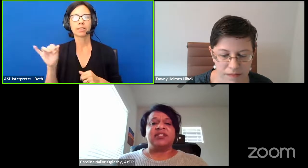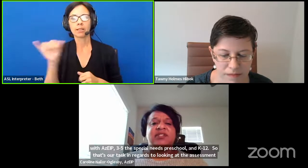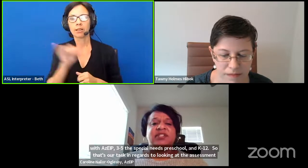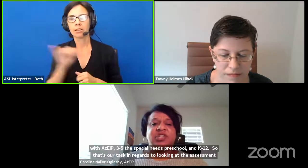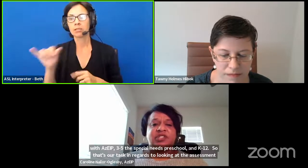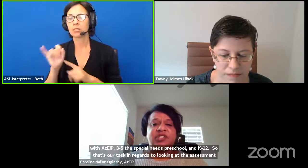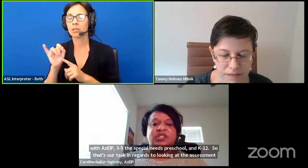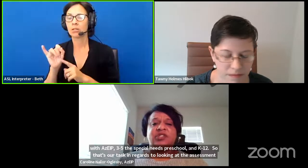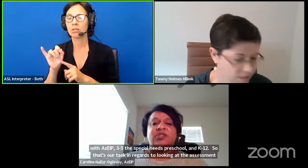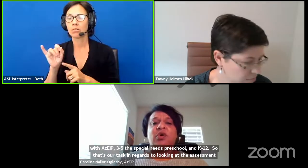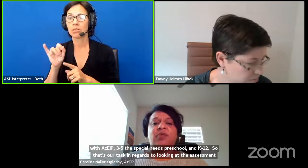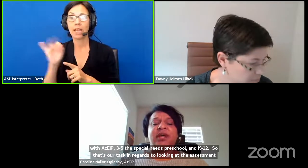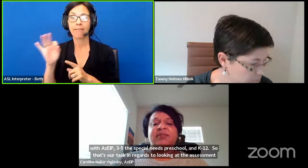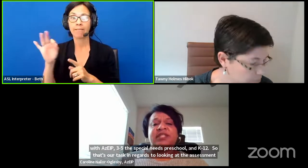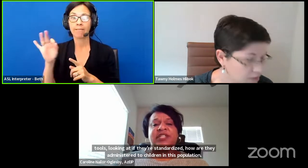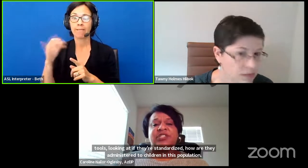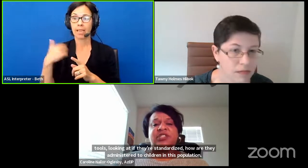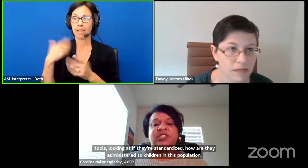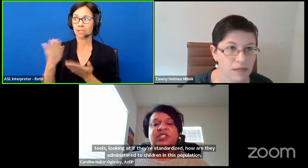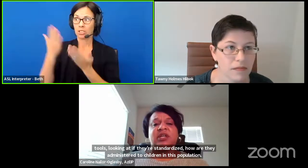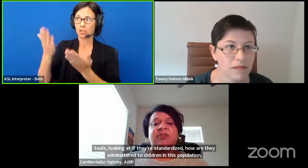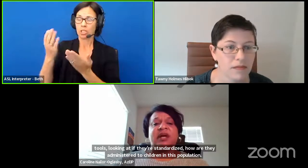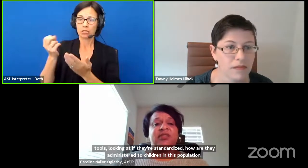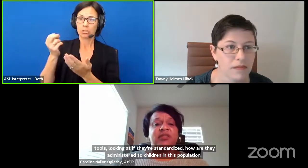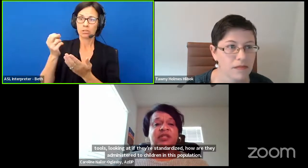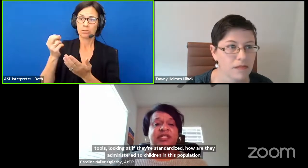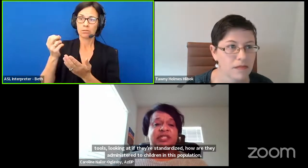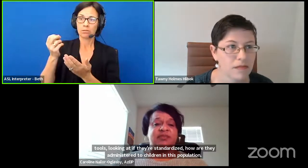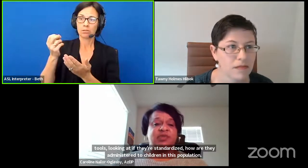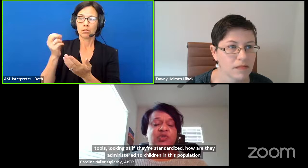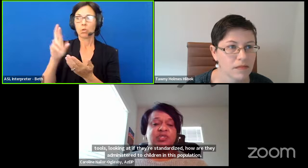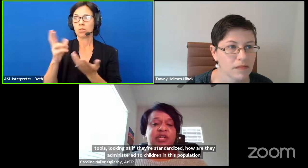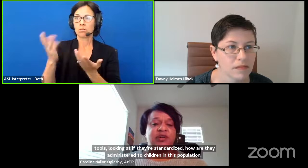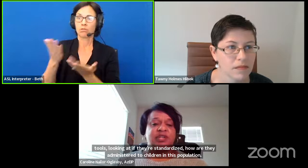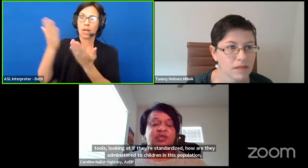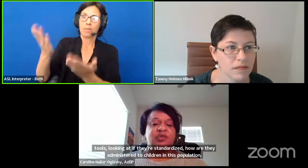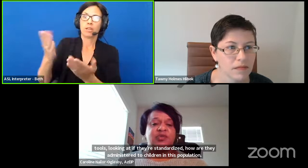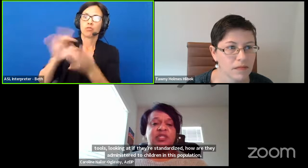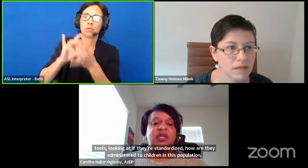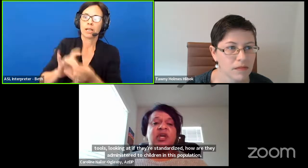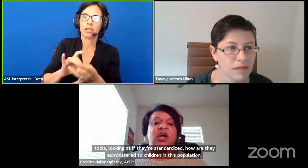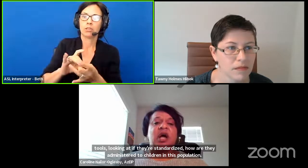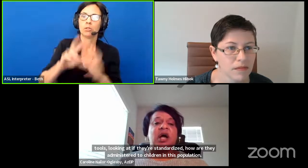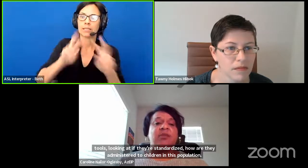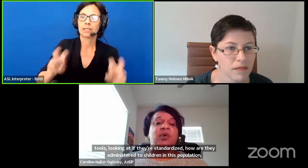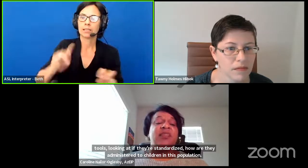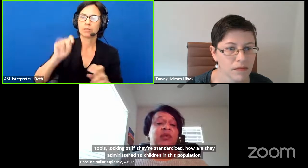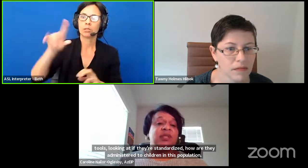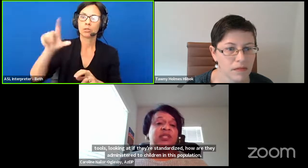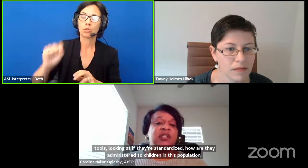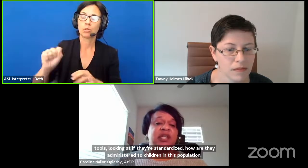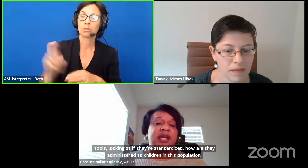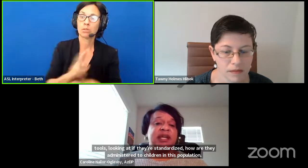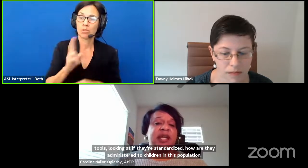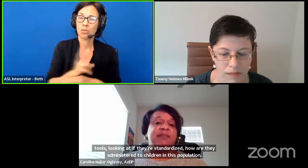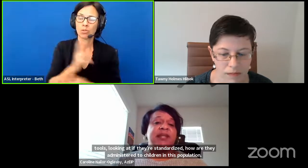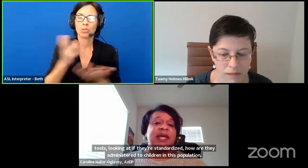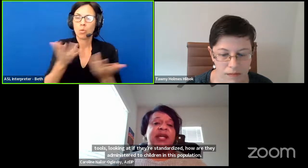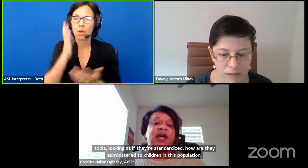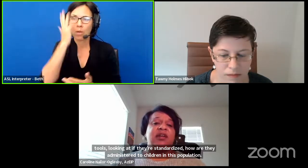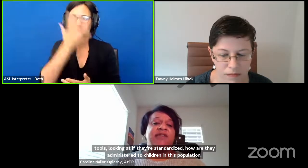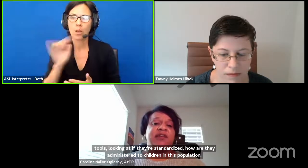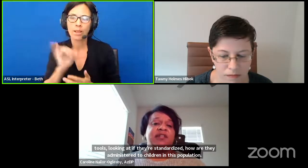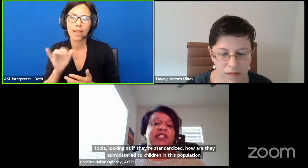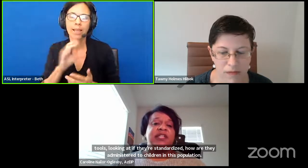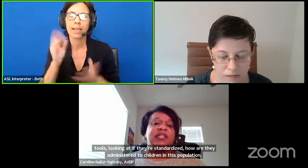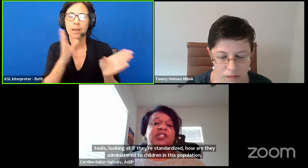there are any suggestions or recommendations about the assessment tools that are used, what that would look like, and